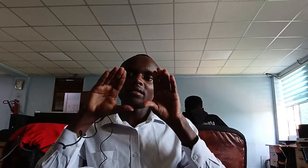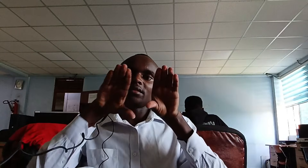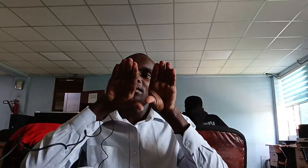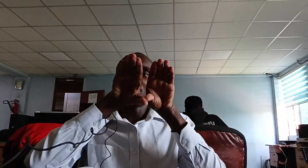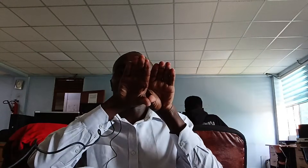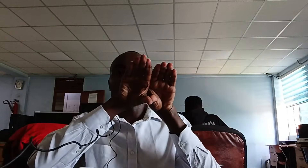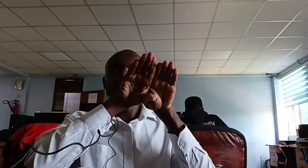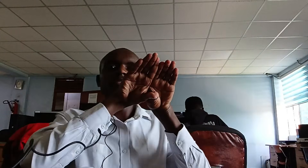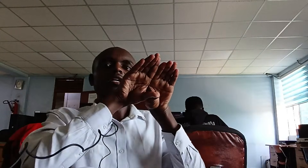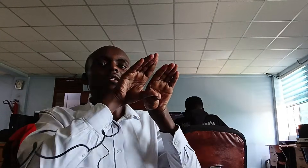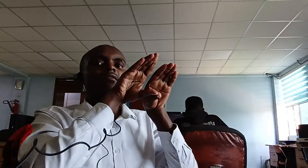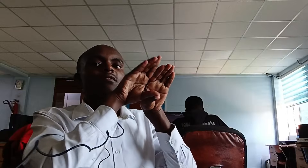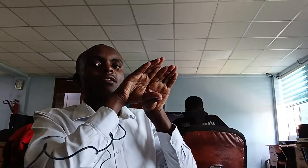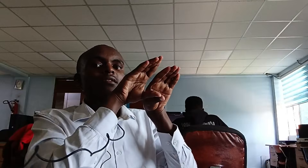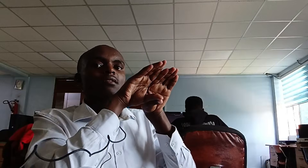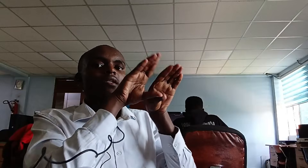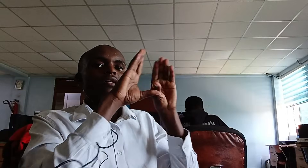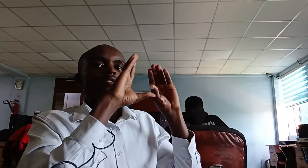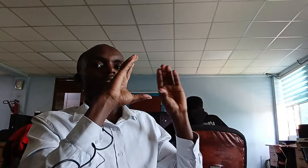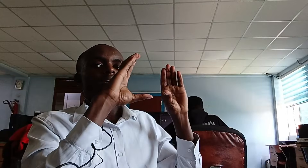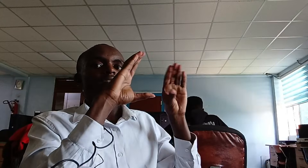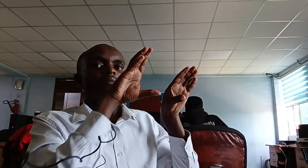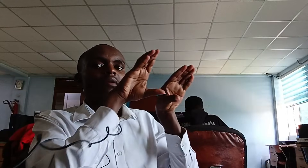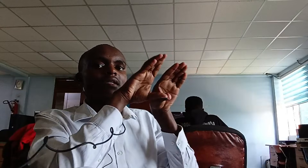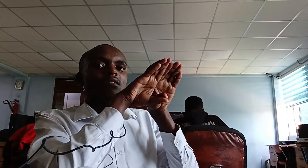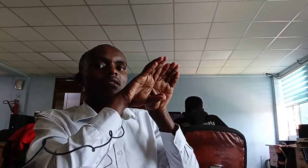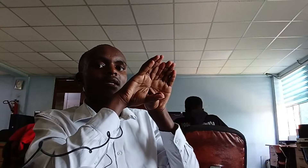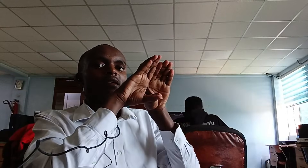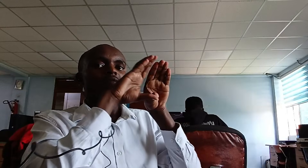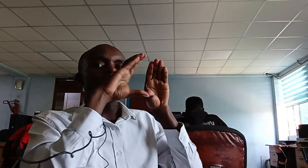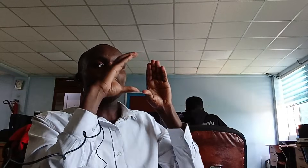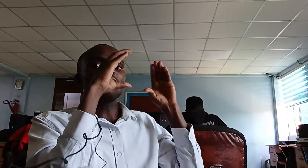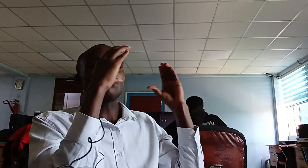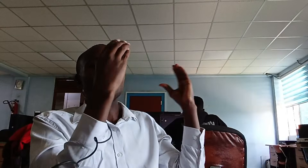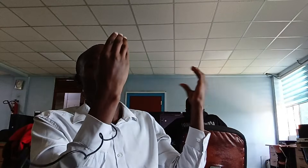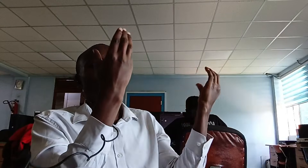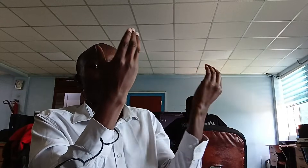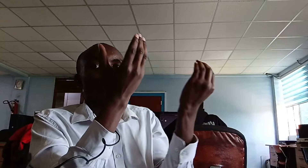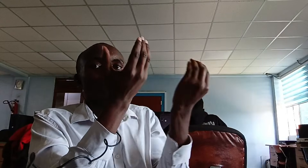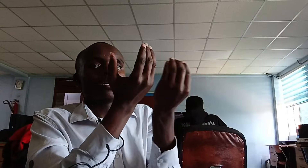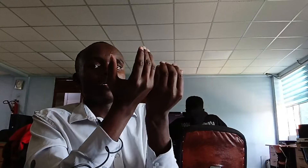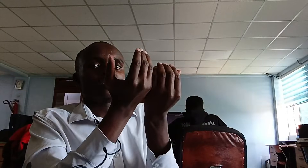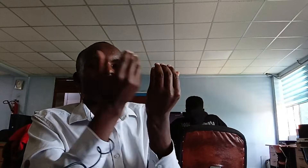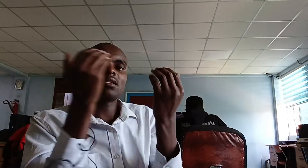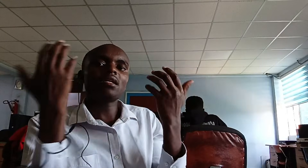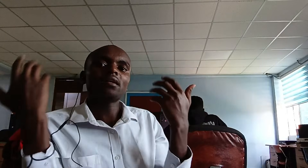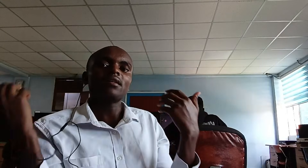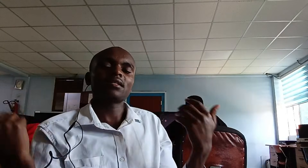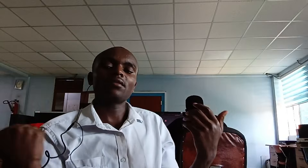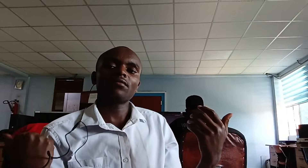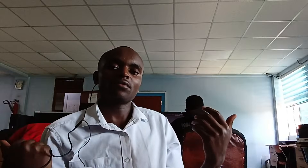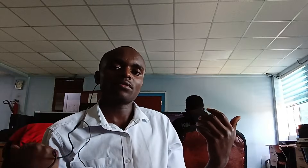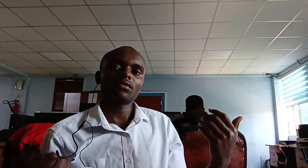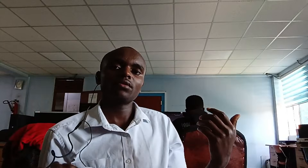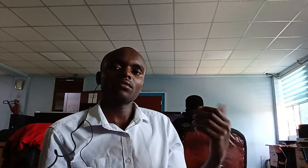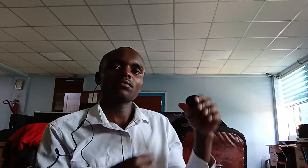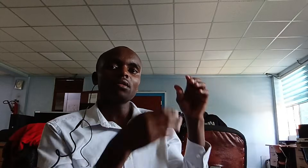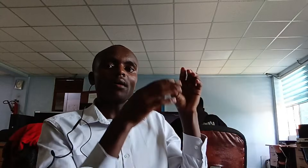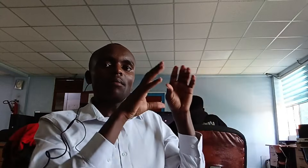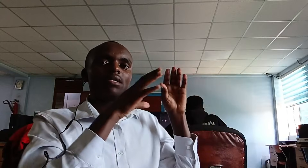handshake, zishikane hivi, si handshake lakini zishikane hivi, plate around. Still like the sign for social, but now we